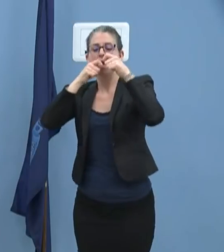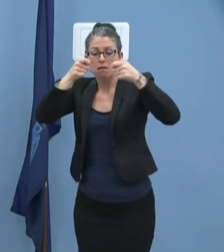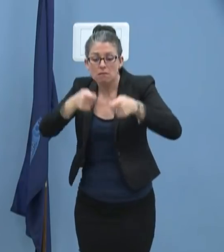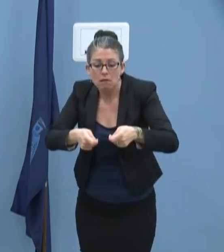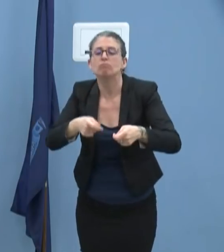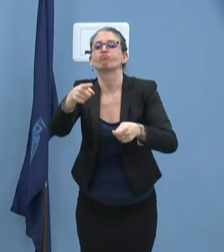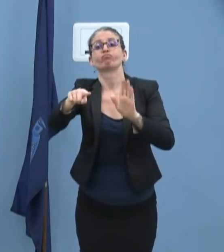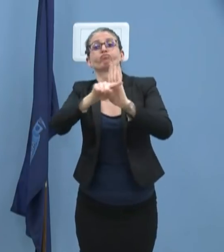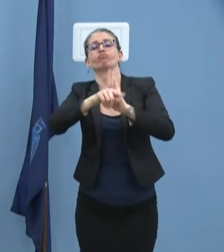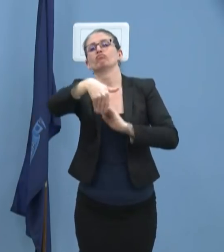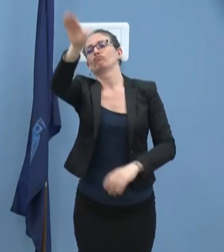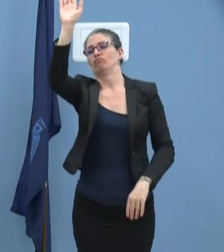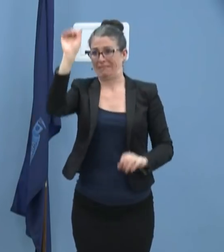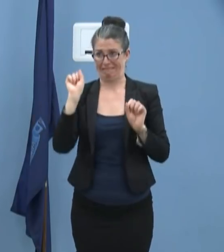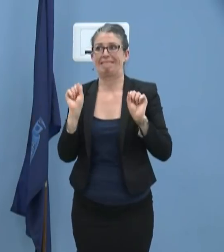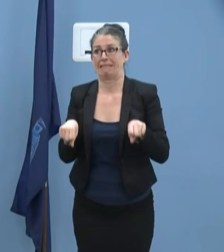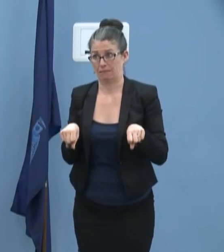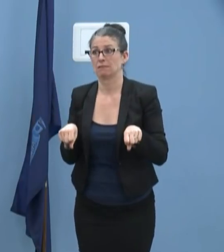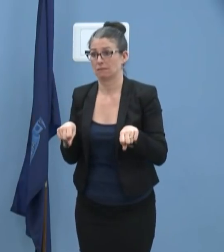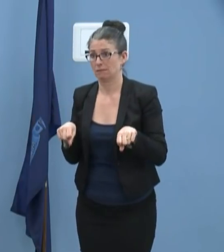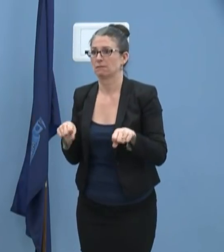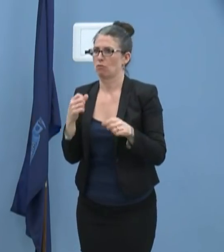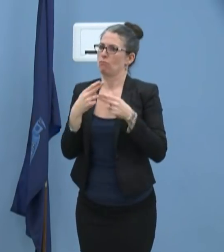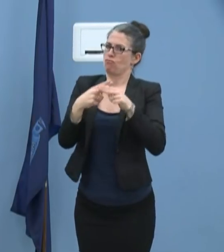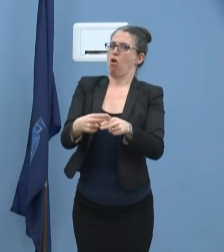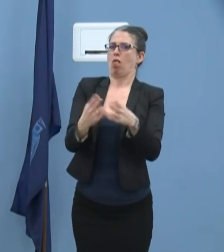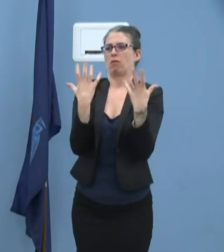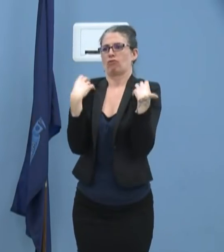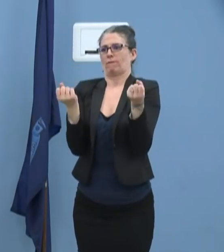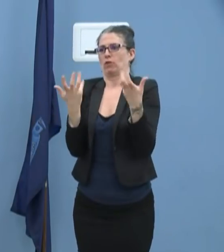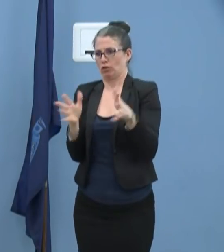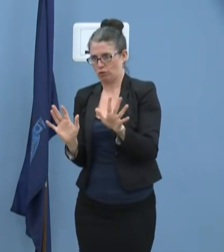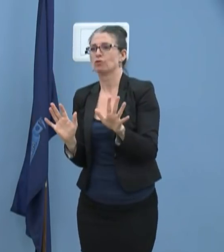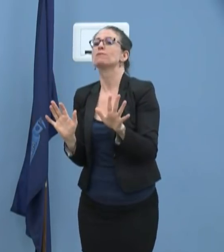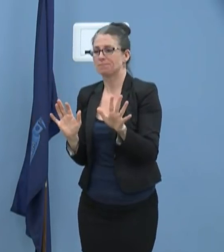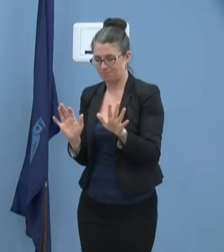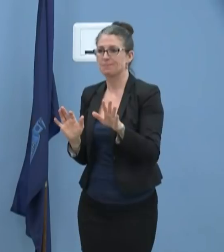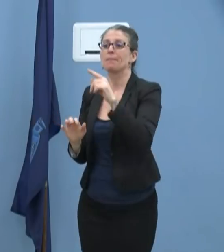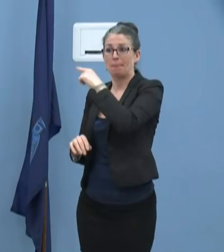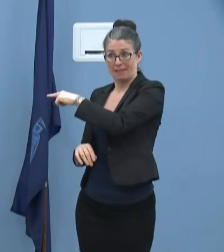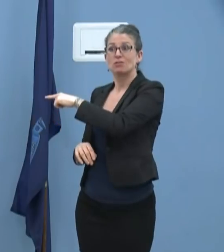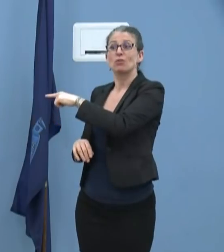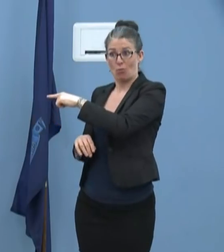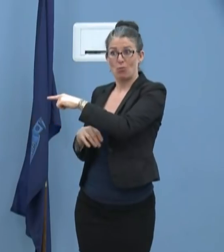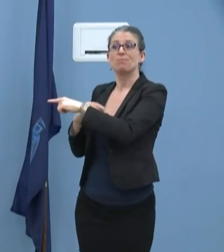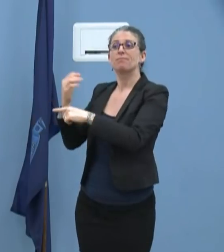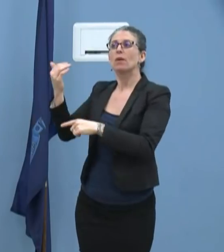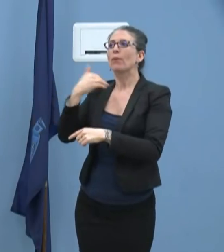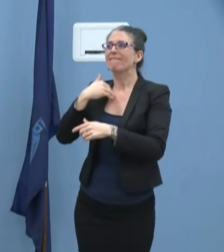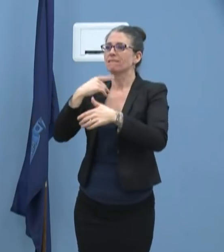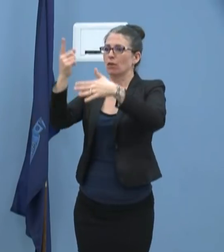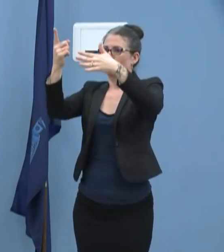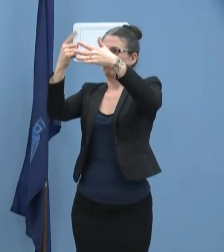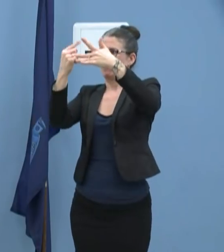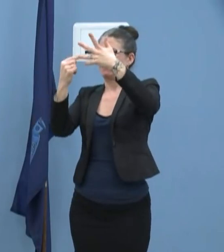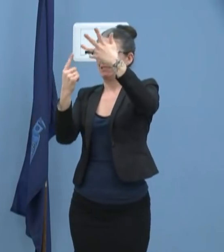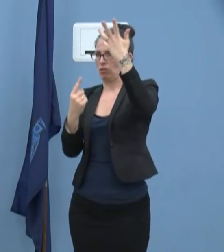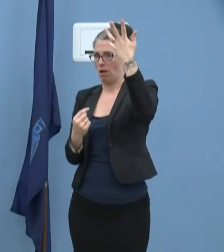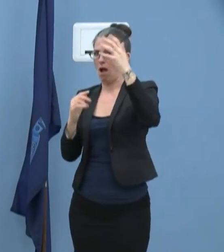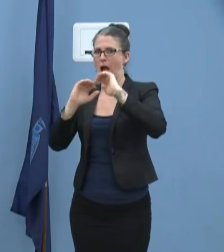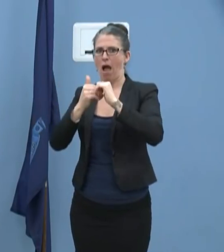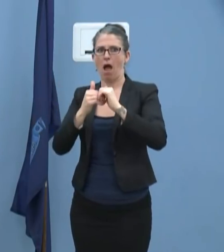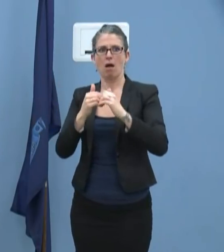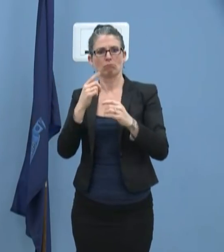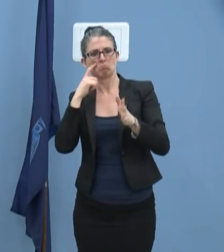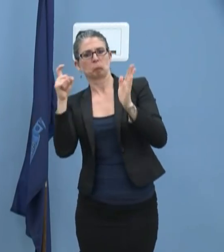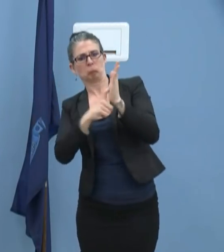be released. One set of criteria require follow-up testing. If someone is at home with coronavirus,